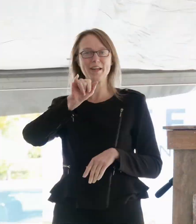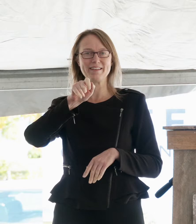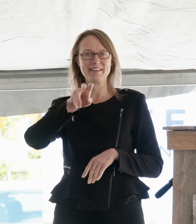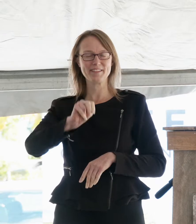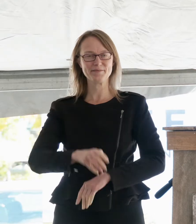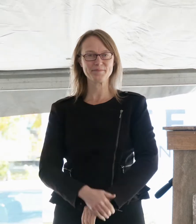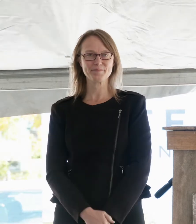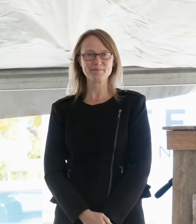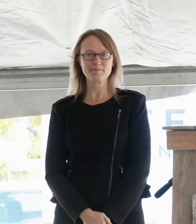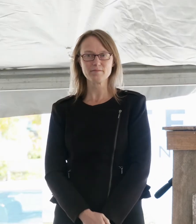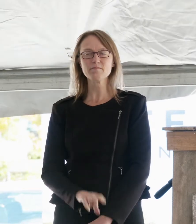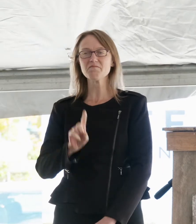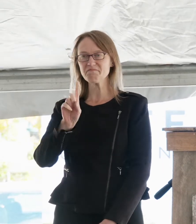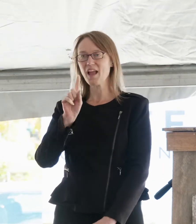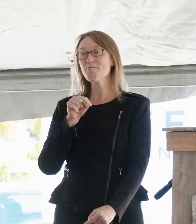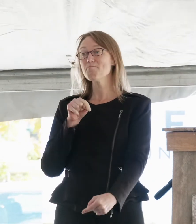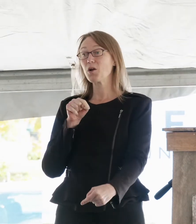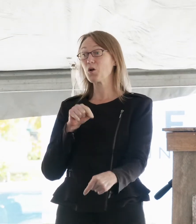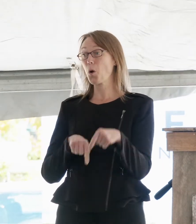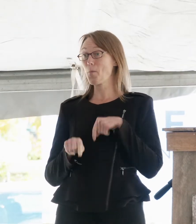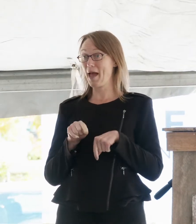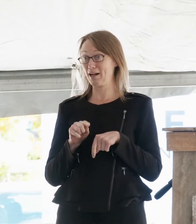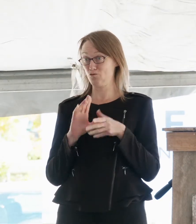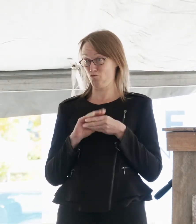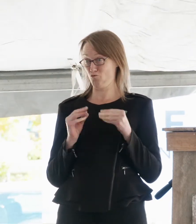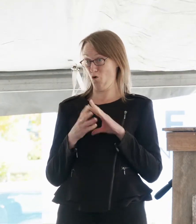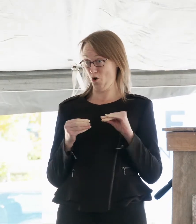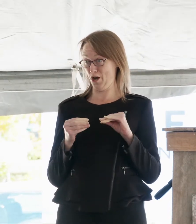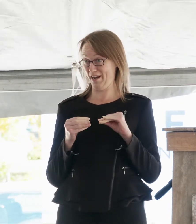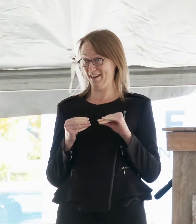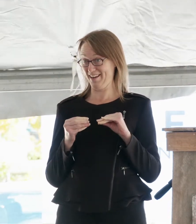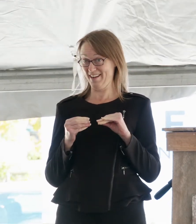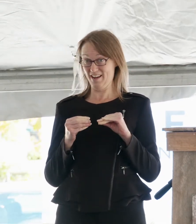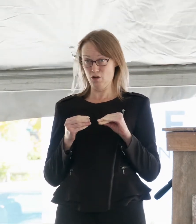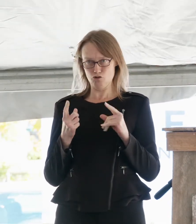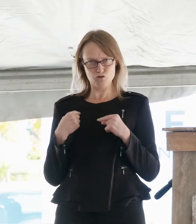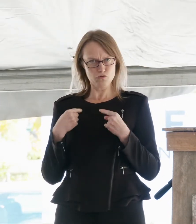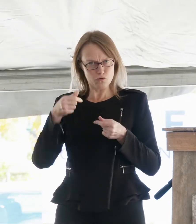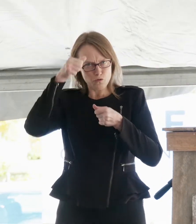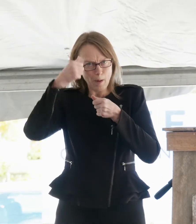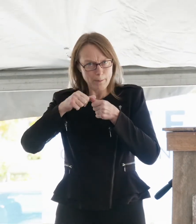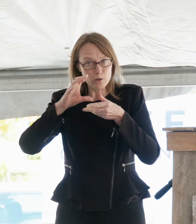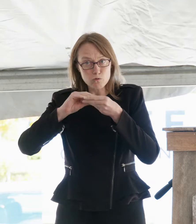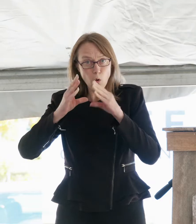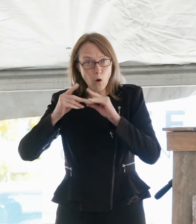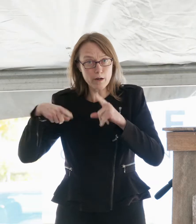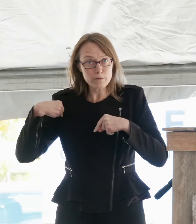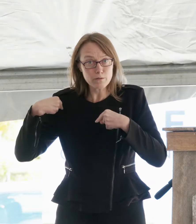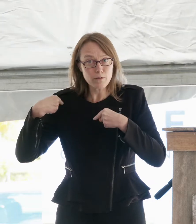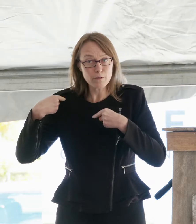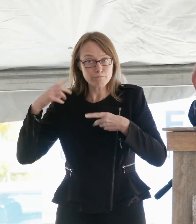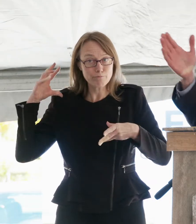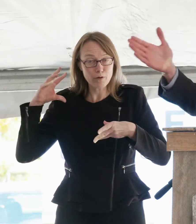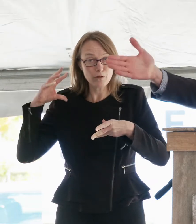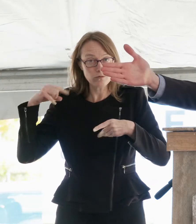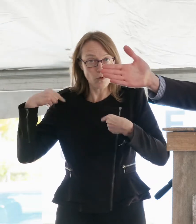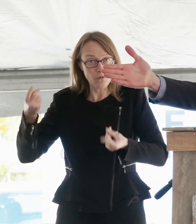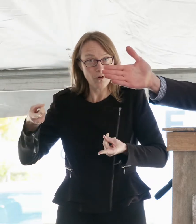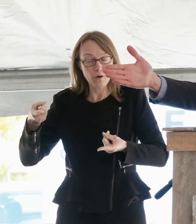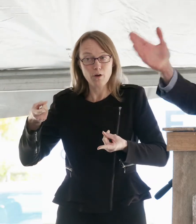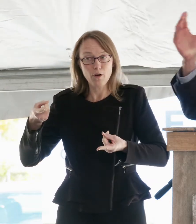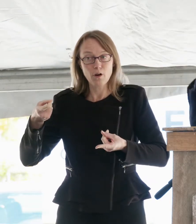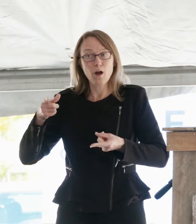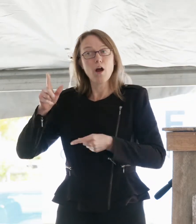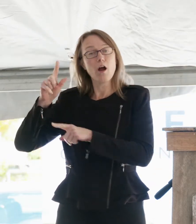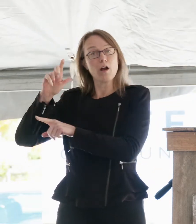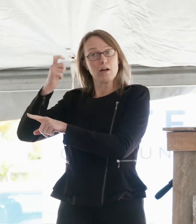So I'm going to go back for just a second. We're going to go back to the story. So you know what happened in the story so far. So far, the governor